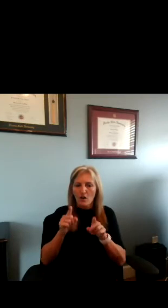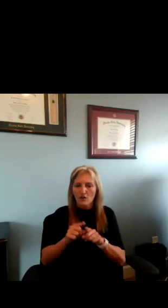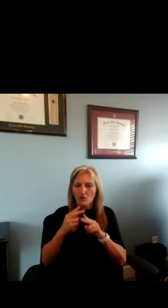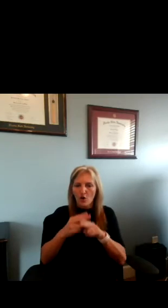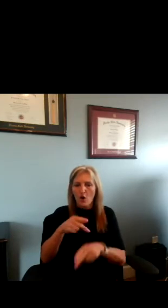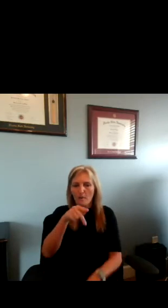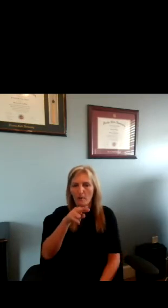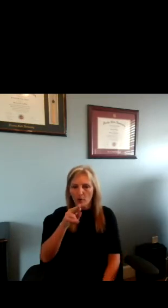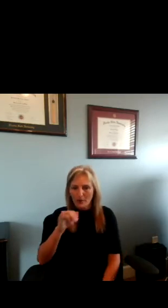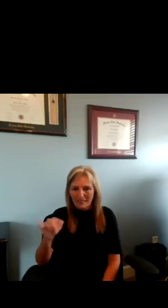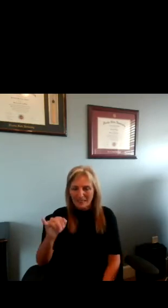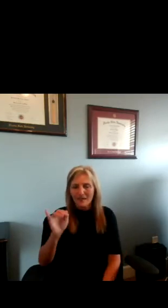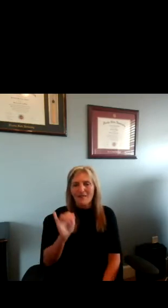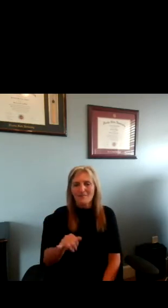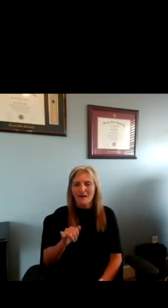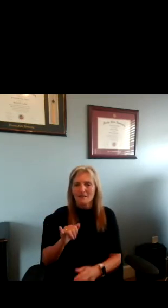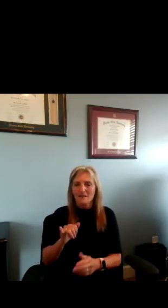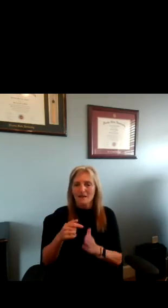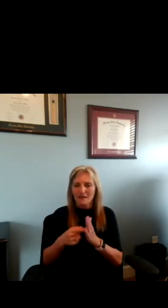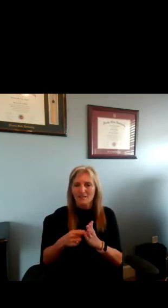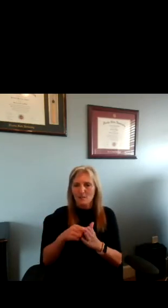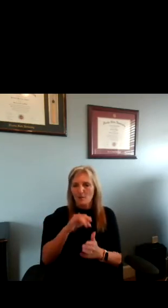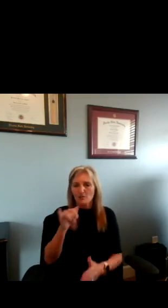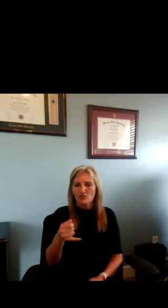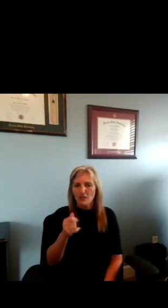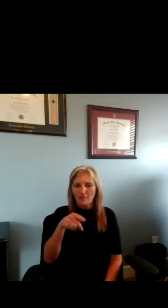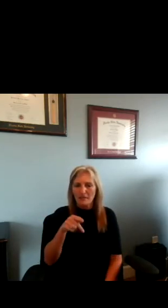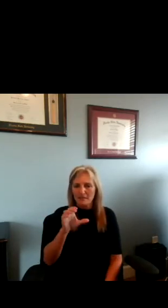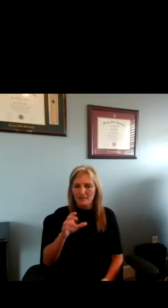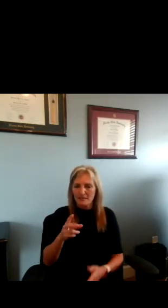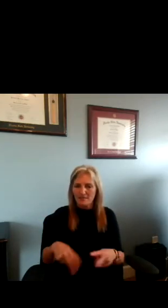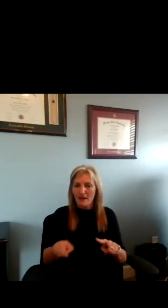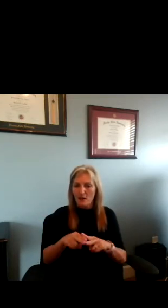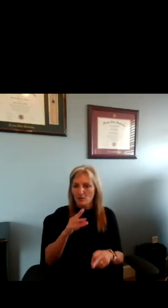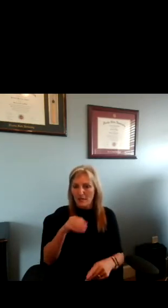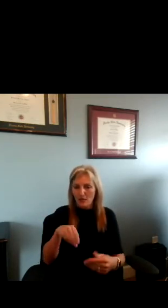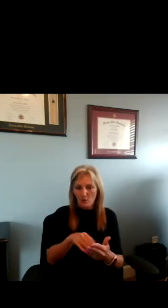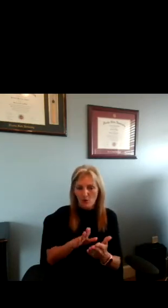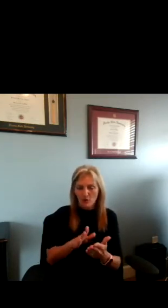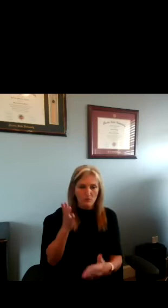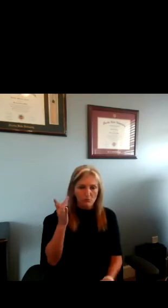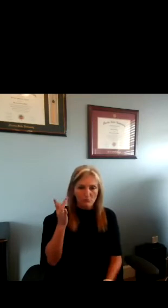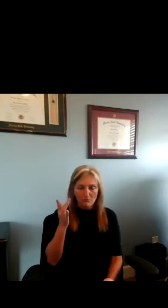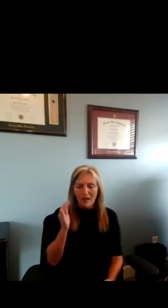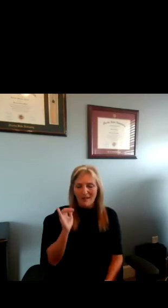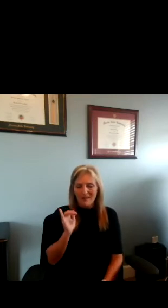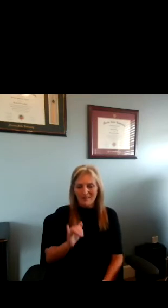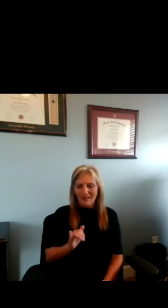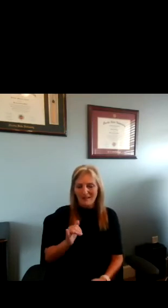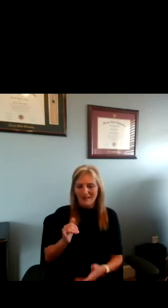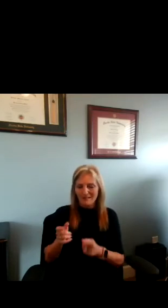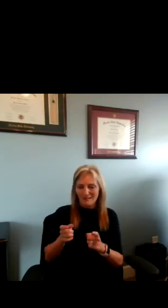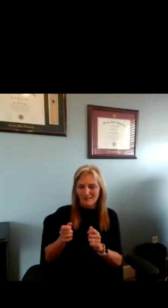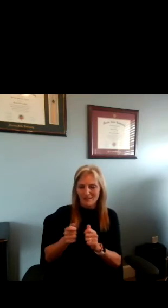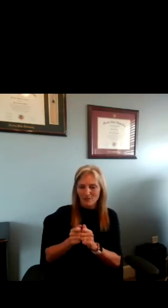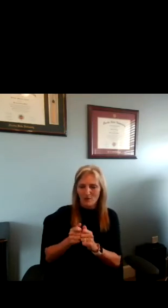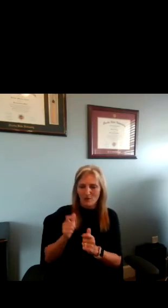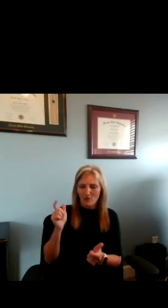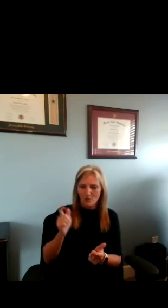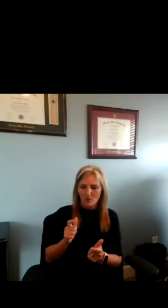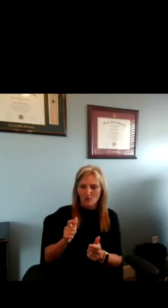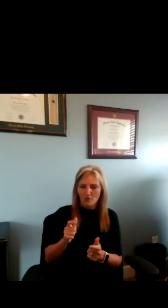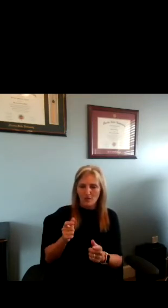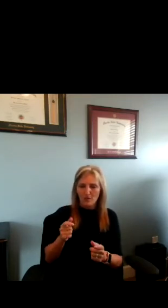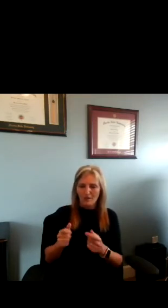an excellent example of JPC's values and approaches, because it works to address and reduce the harms of